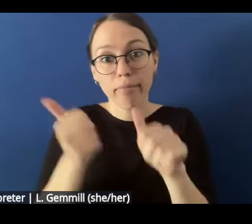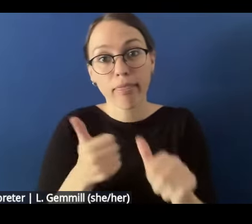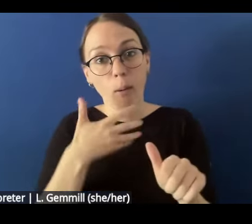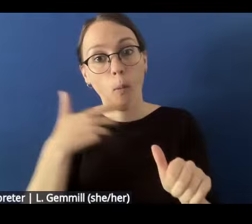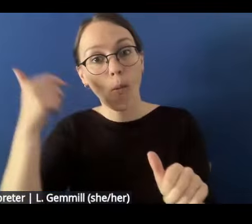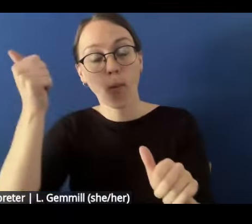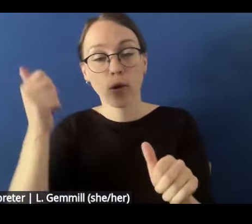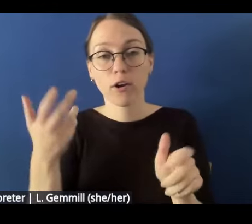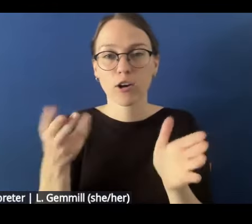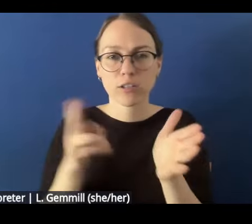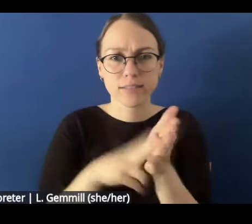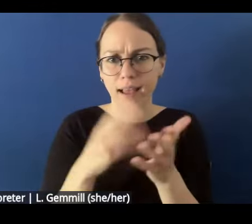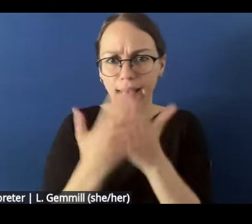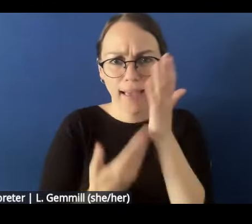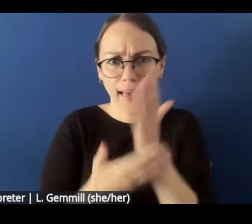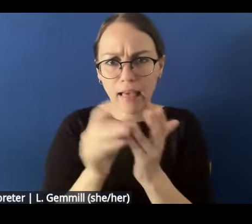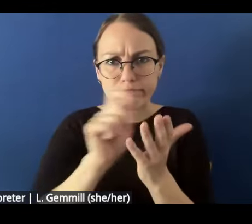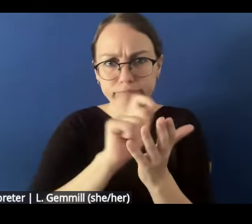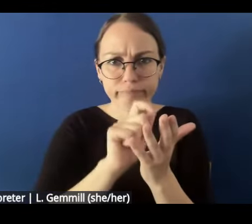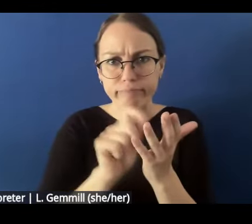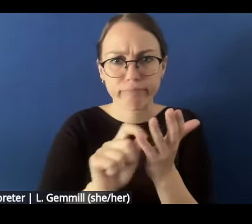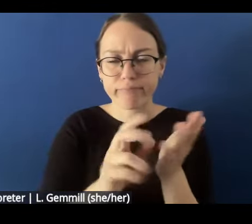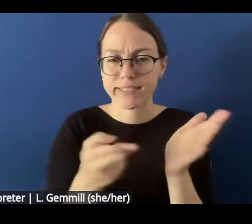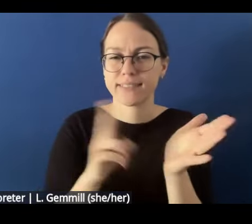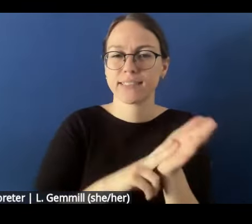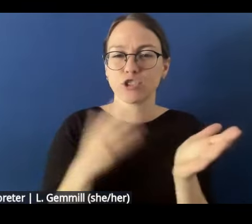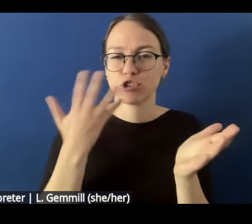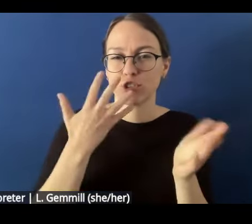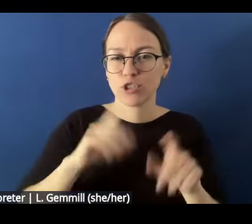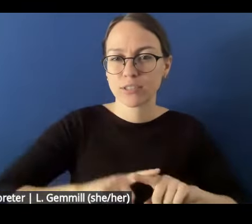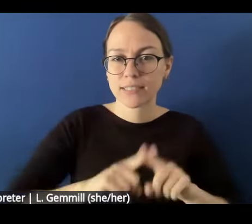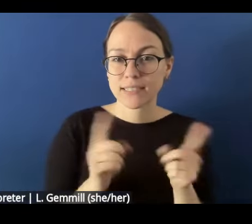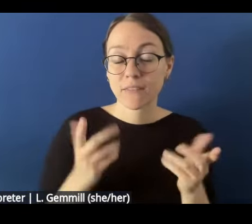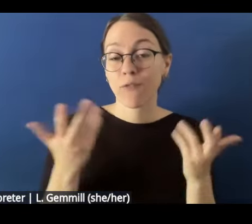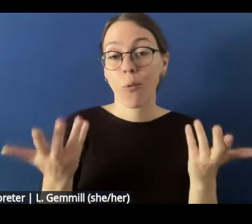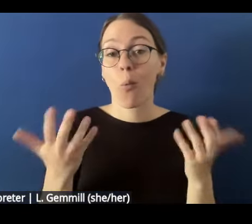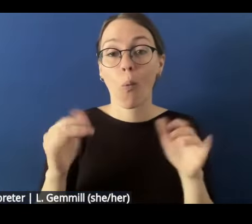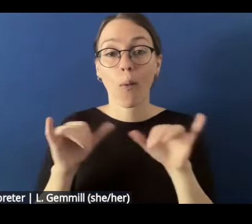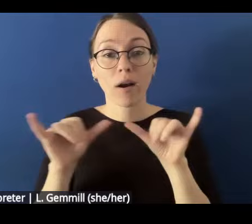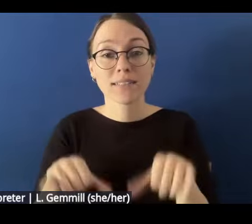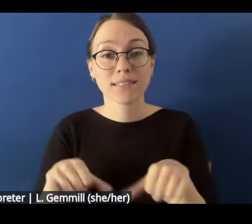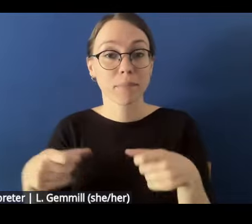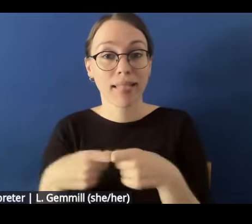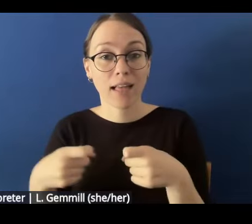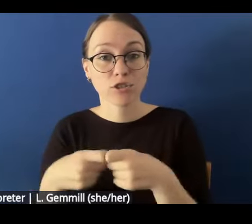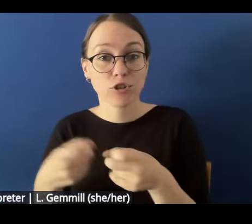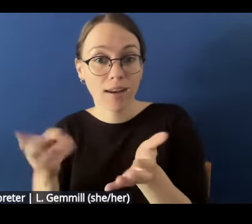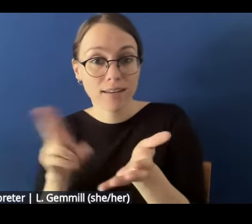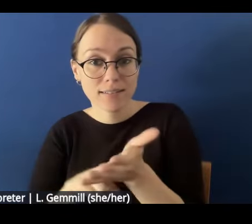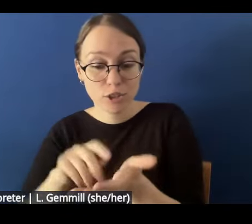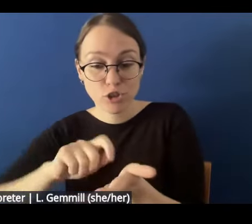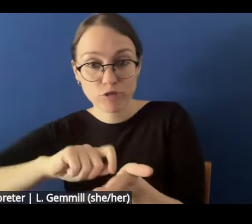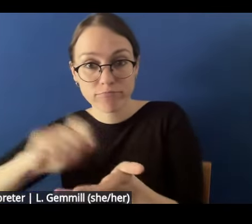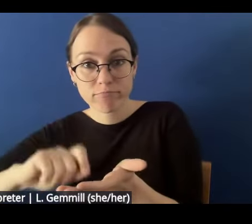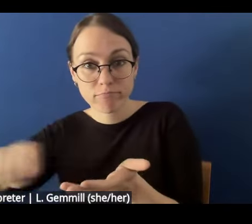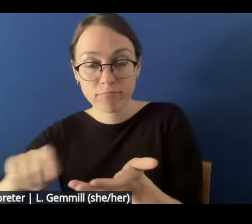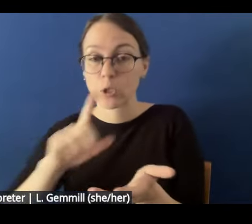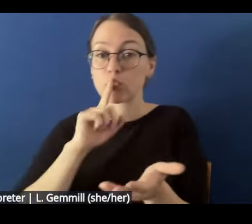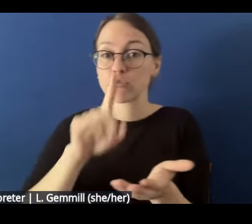a branch office signing on the piece of paper or on the stylus. So we do take those into consideration as well.